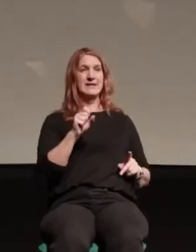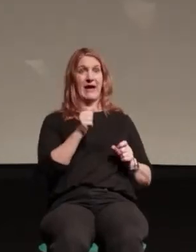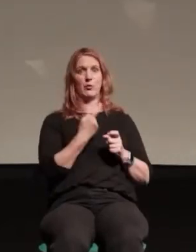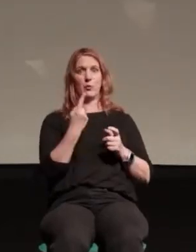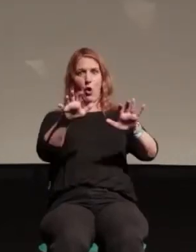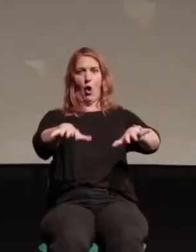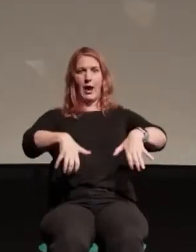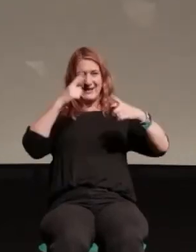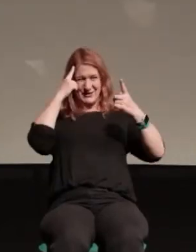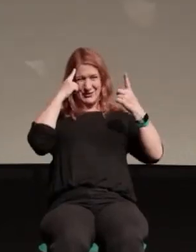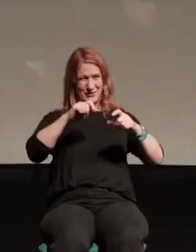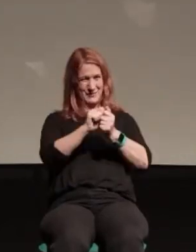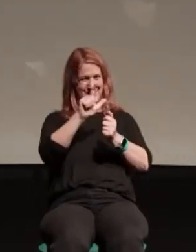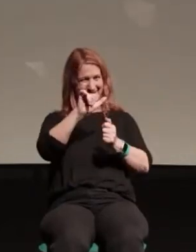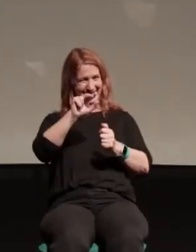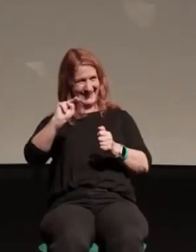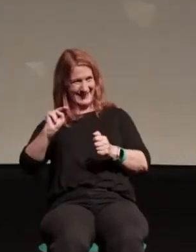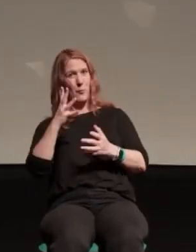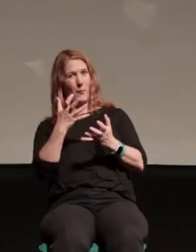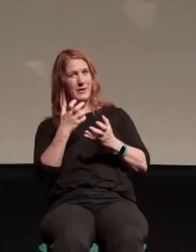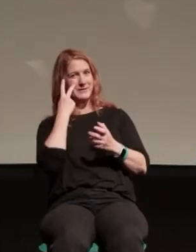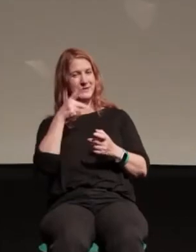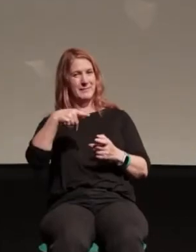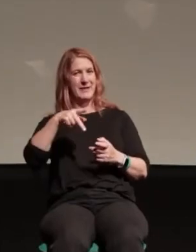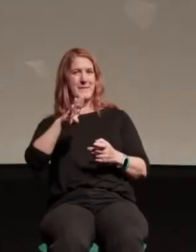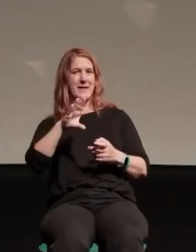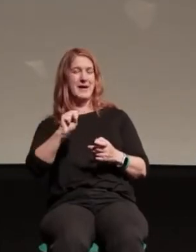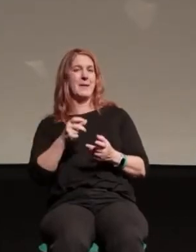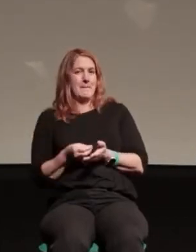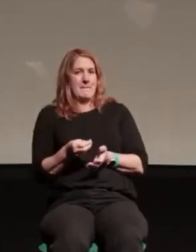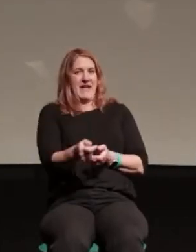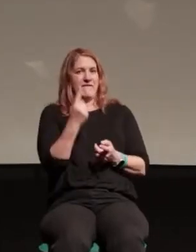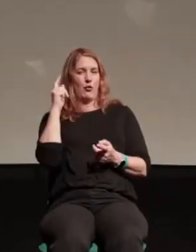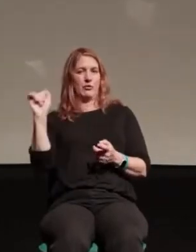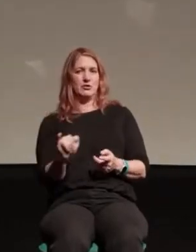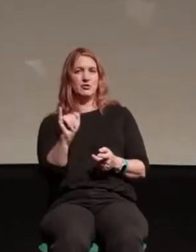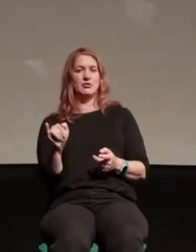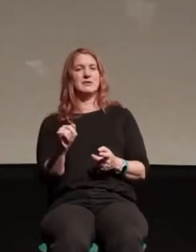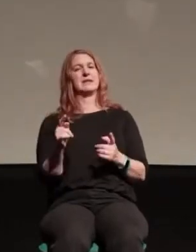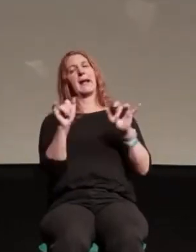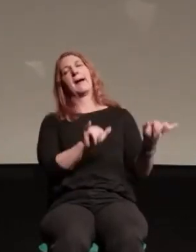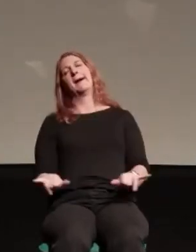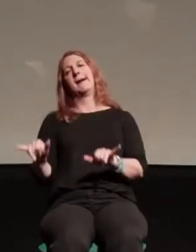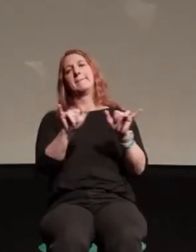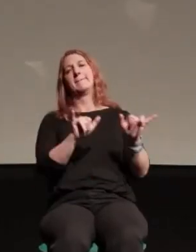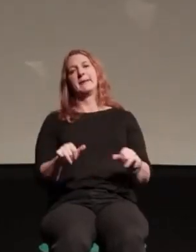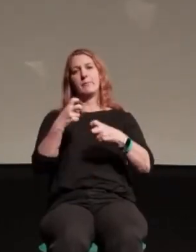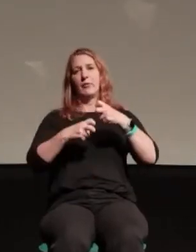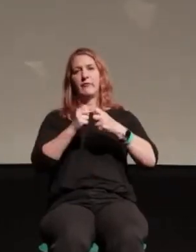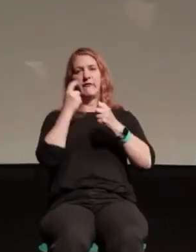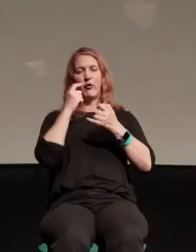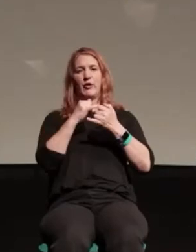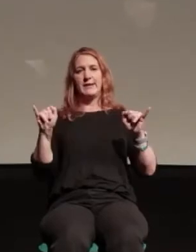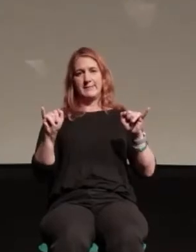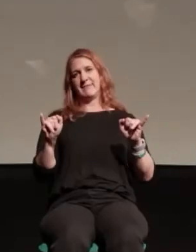room agrees with Lynn and will want to see that addressed in some way, because it's a common issue for independent filmmakers, the